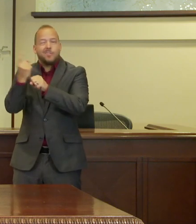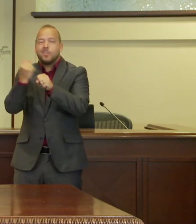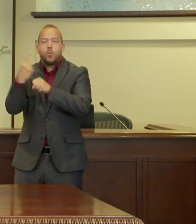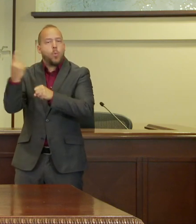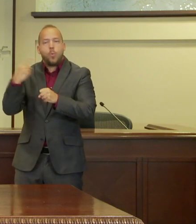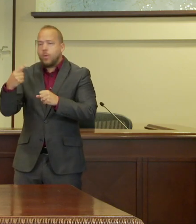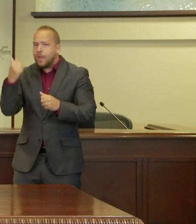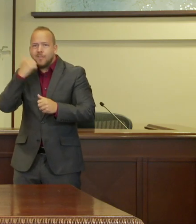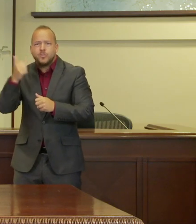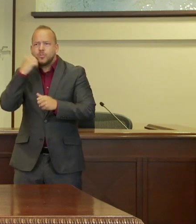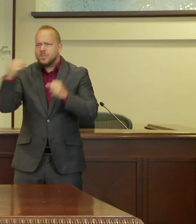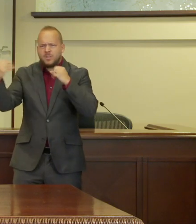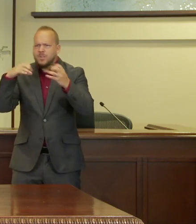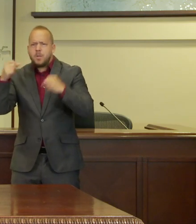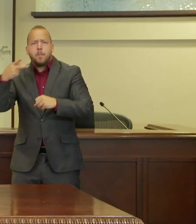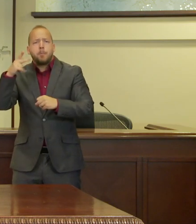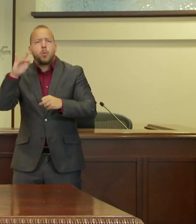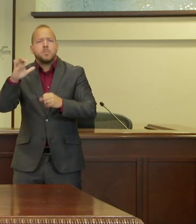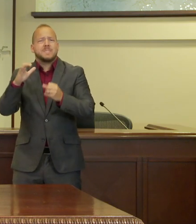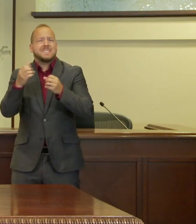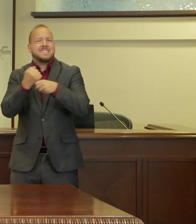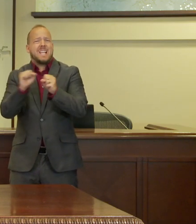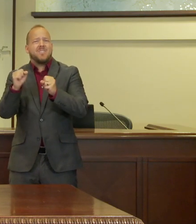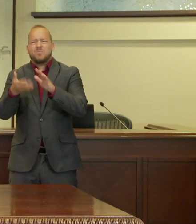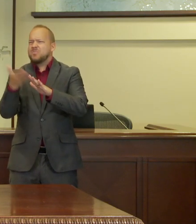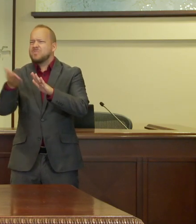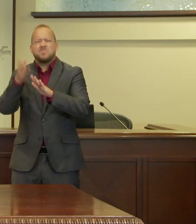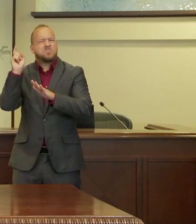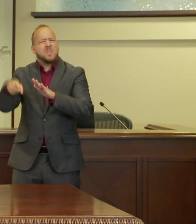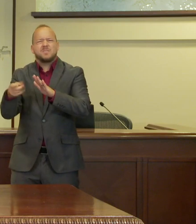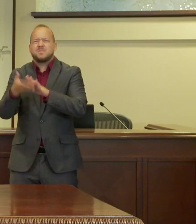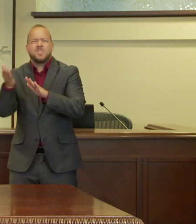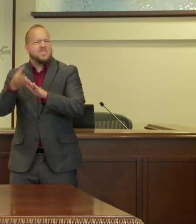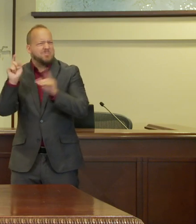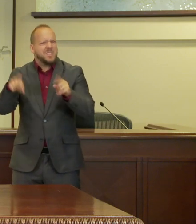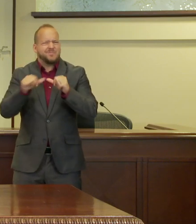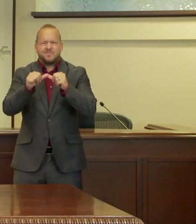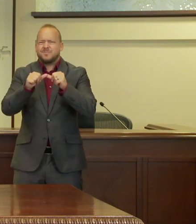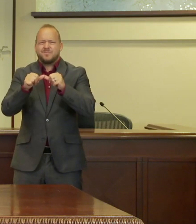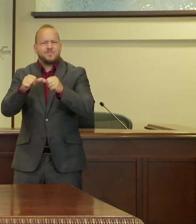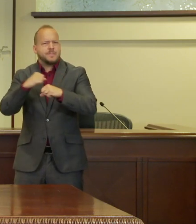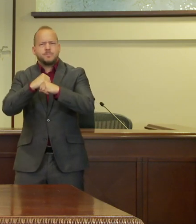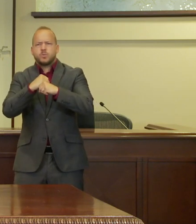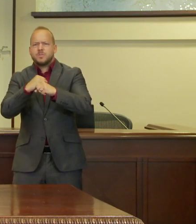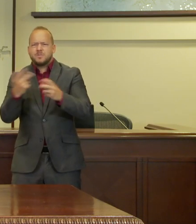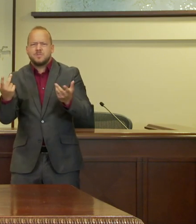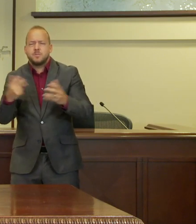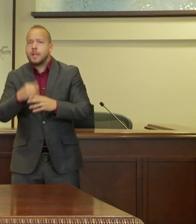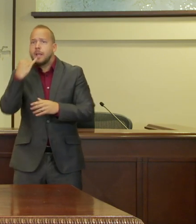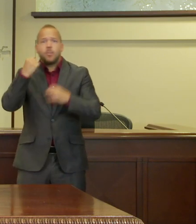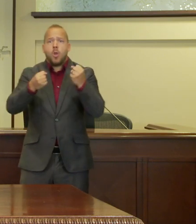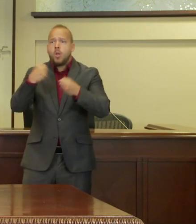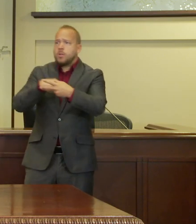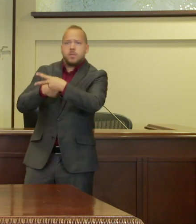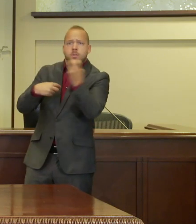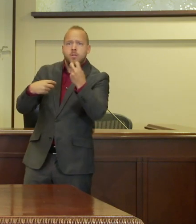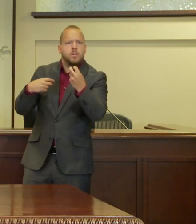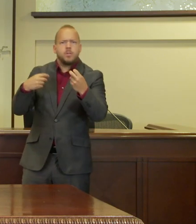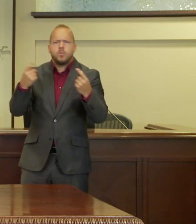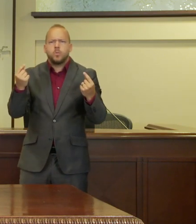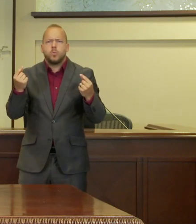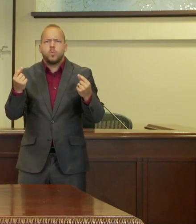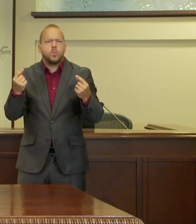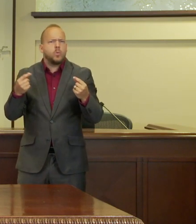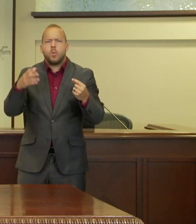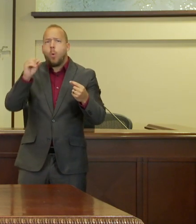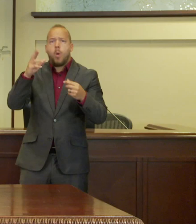public safety function in this community. If somebody jacks your car, breaks into your home, mugs you,